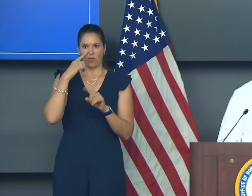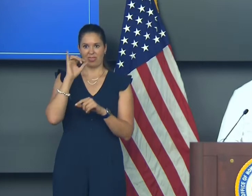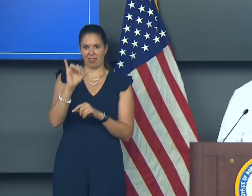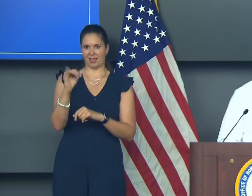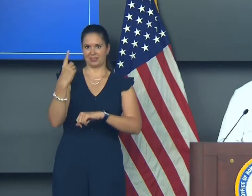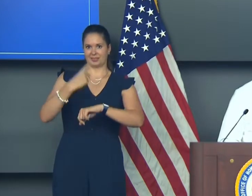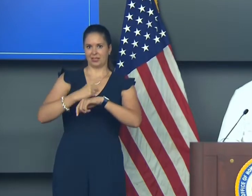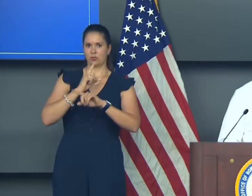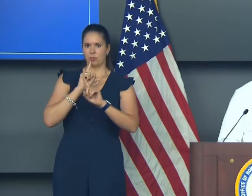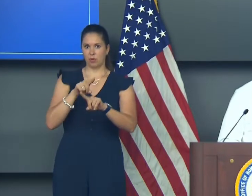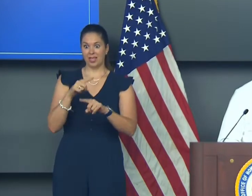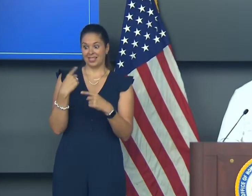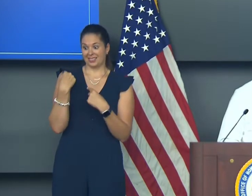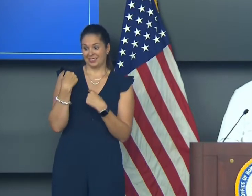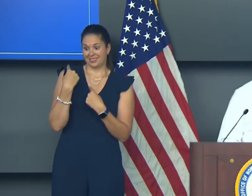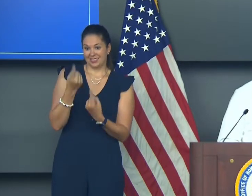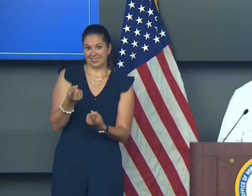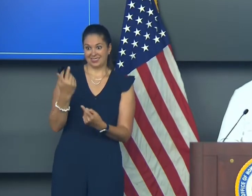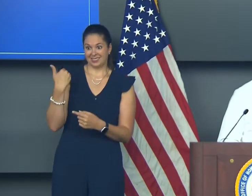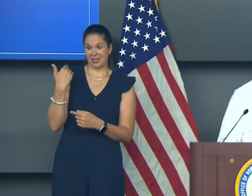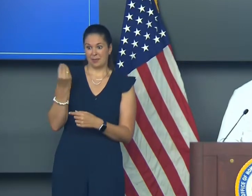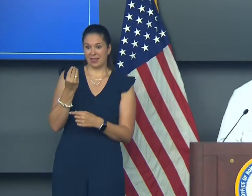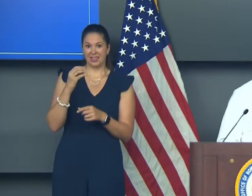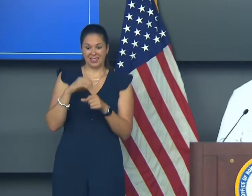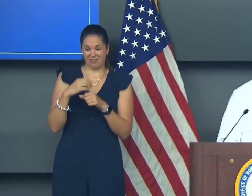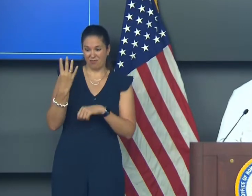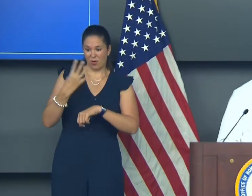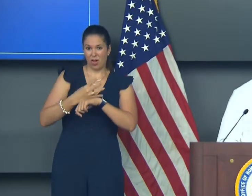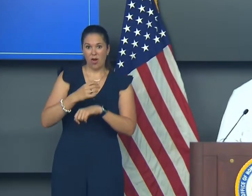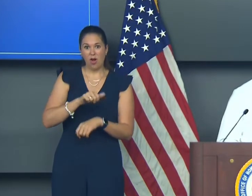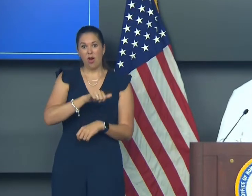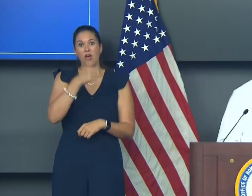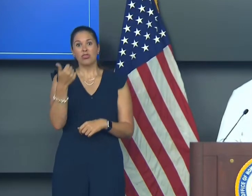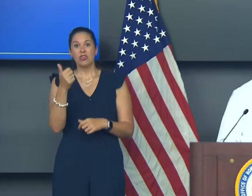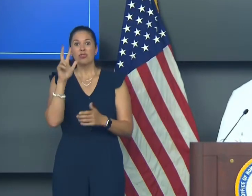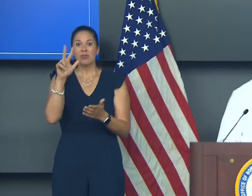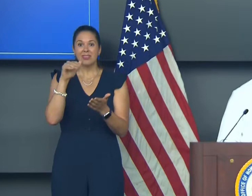report. Since that press conference, in just 4 days, another